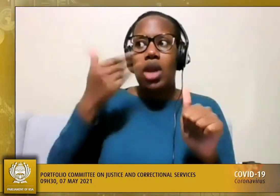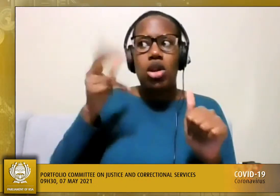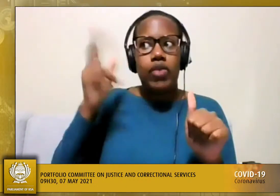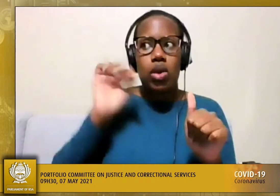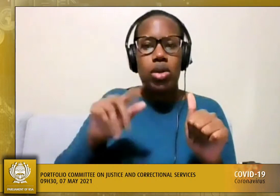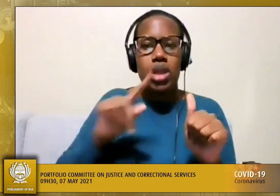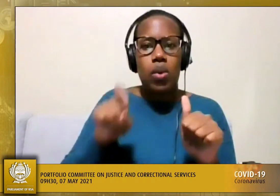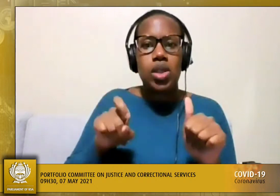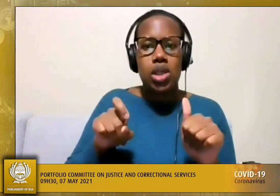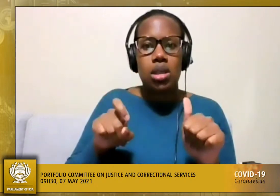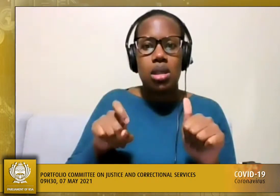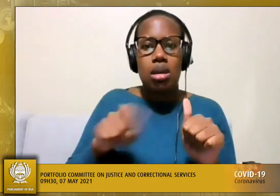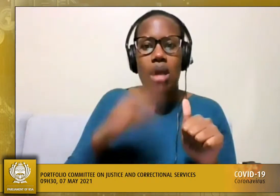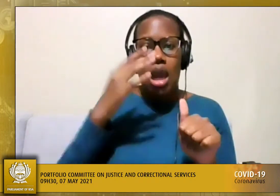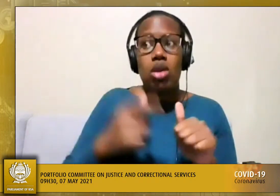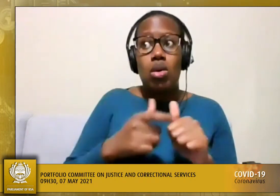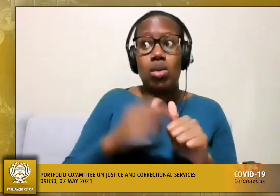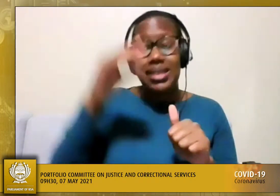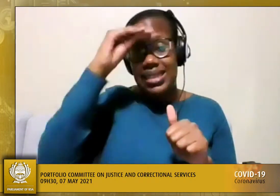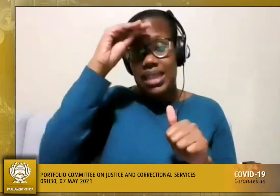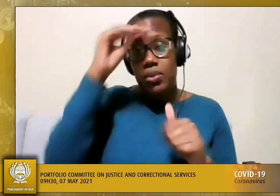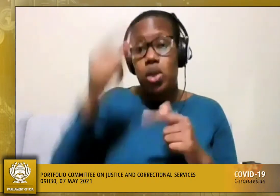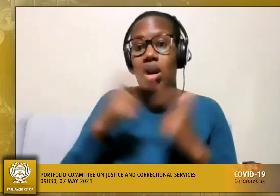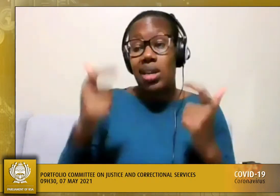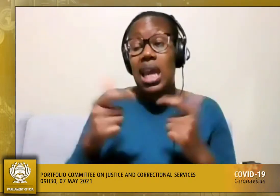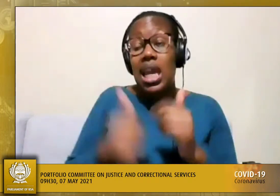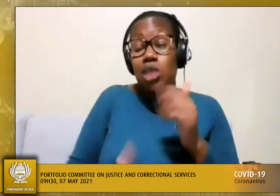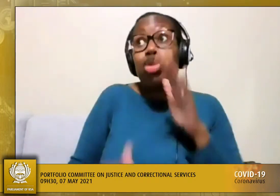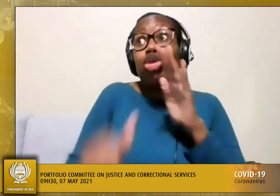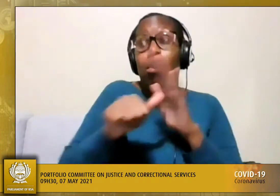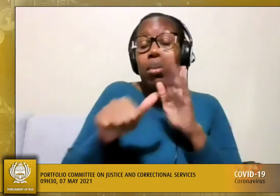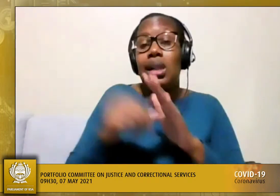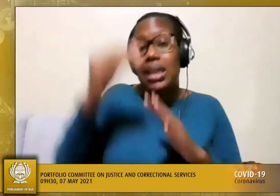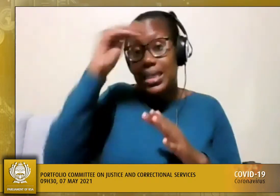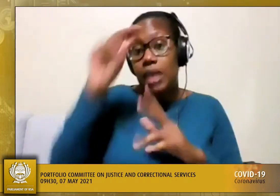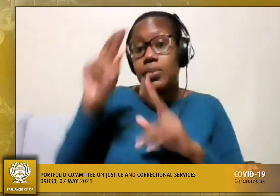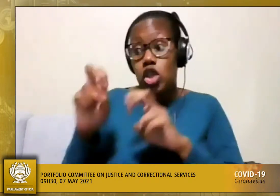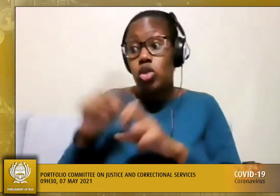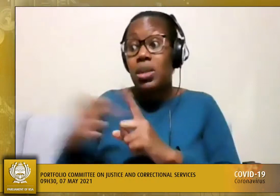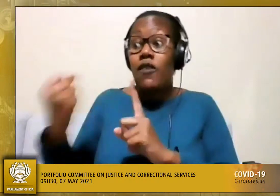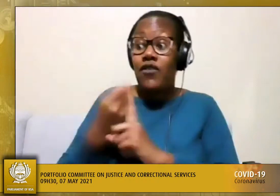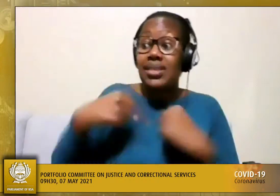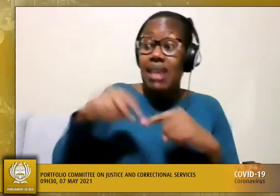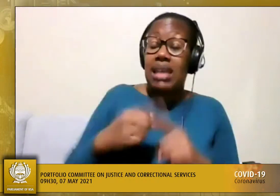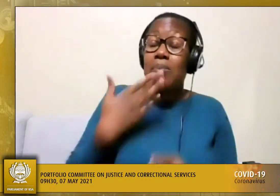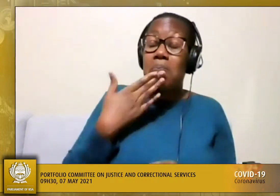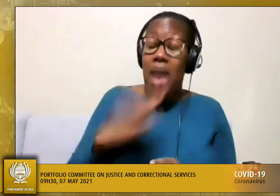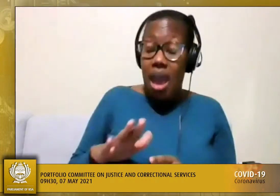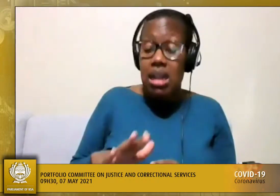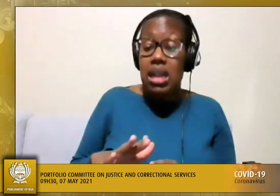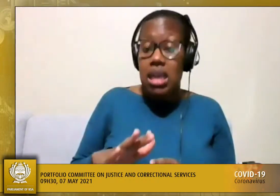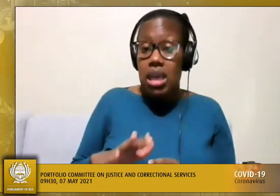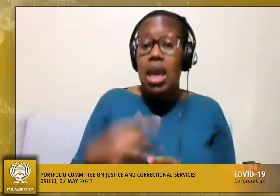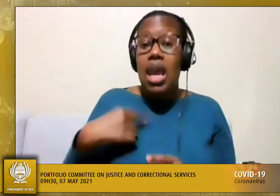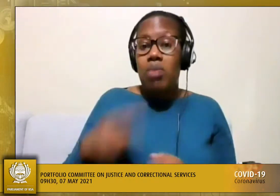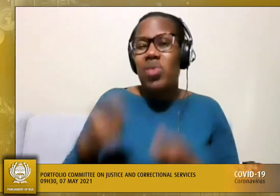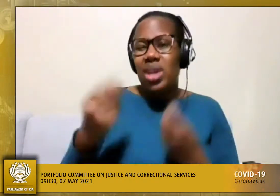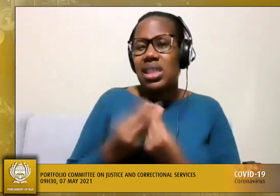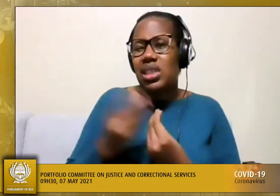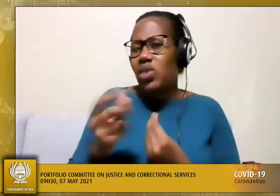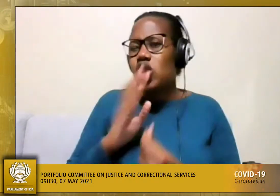that question but I know a lot is being done with saps it's predominantly a saps issue which is affecting us really badly and we have been raising this if you could